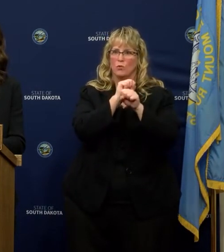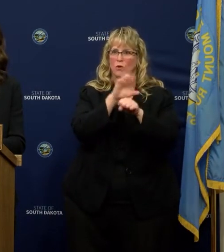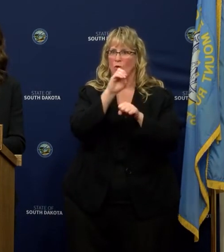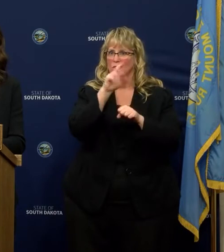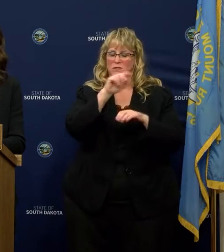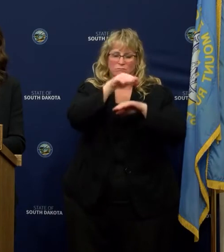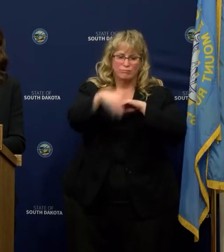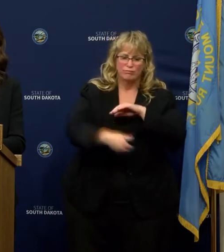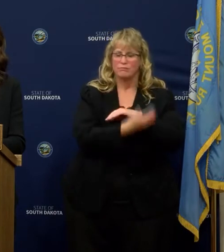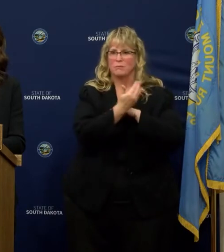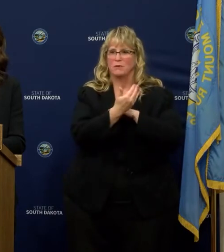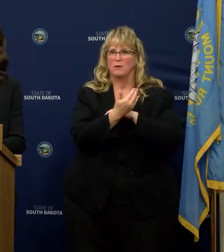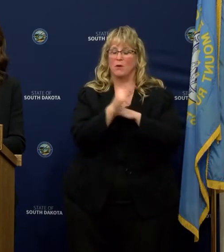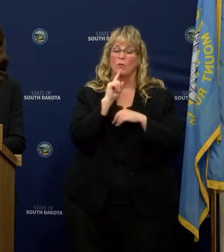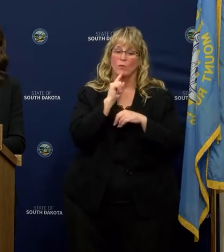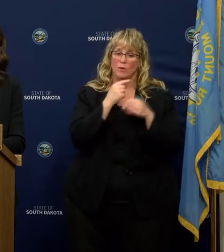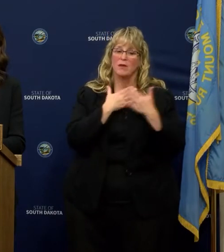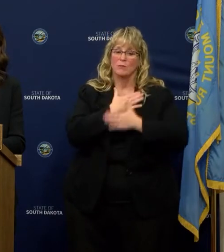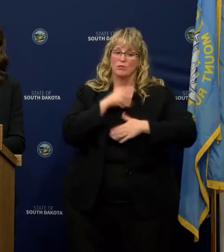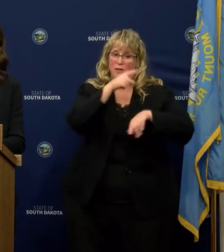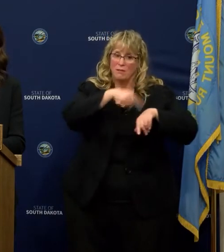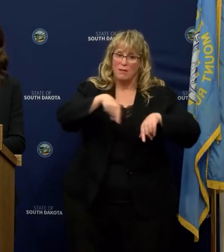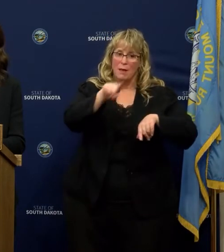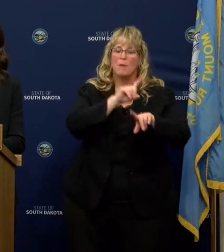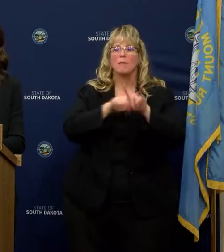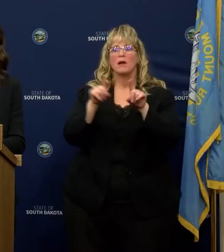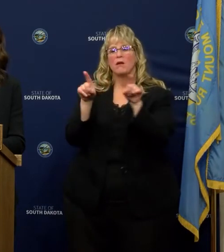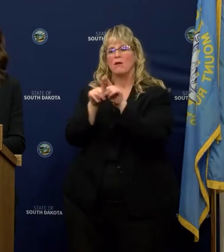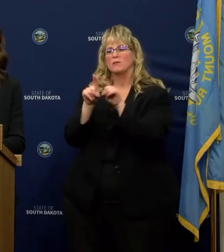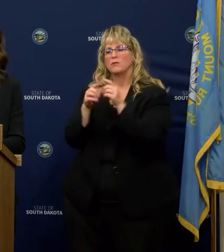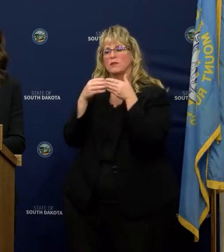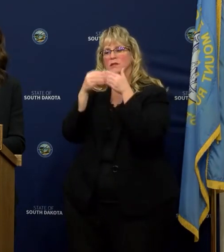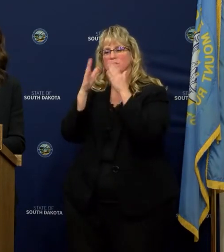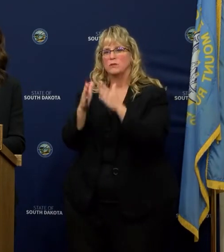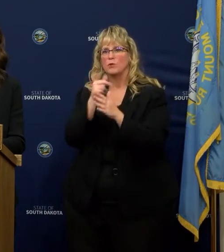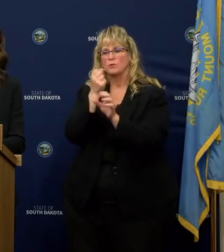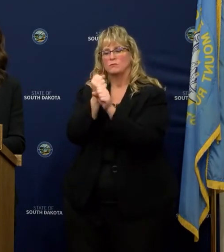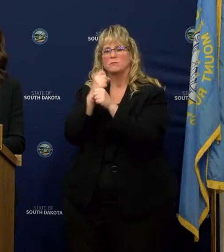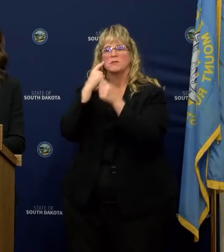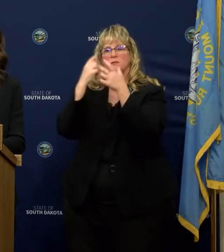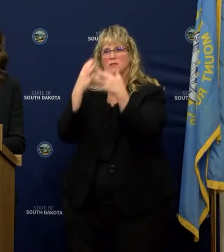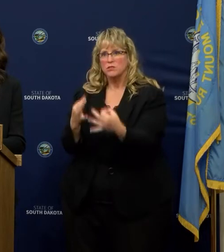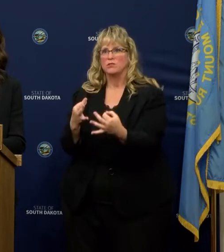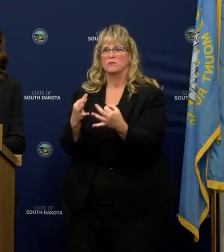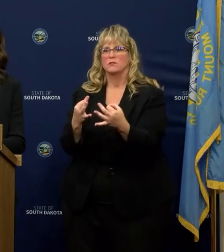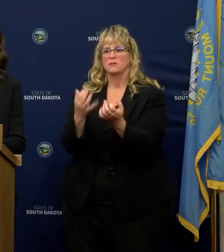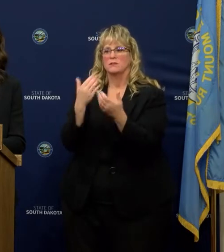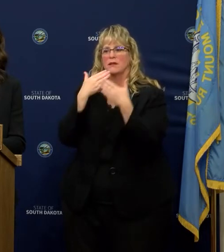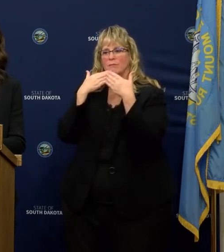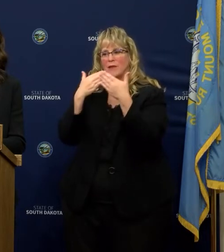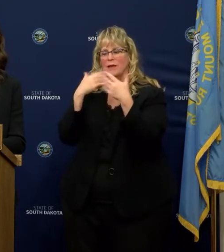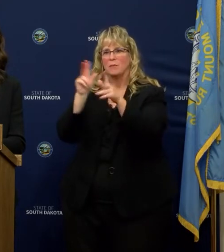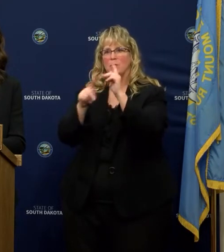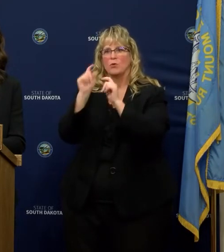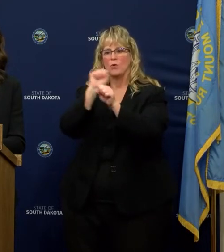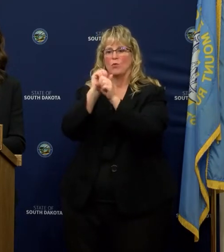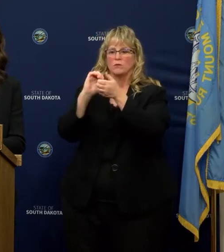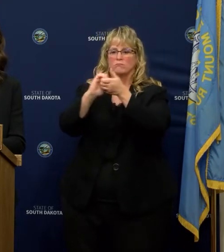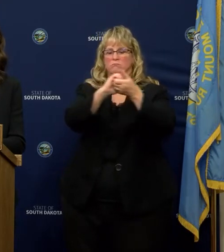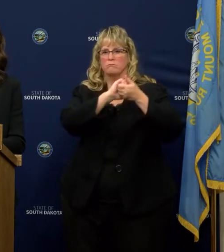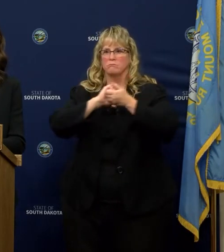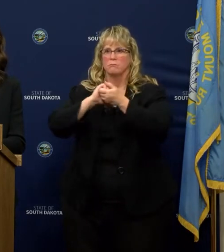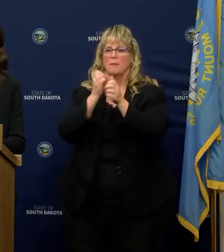us, we really do appreciate them, but also the leadership that's making decisions that have linked arms with us to make